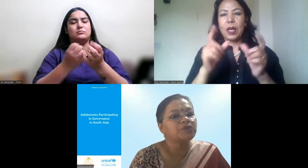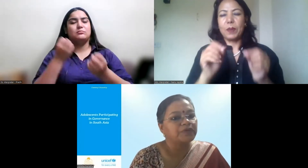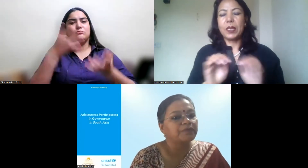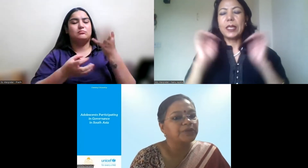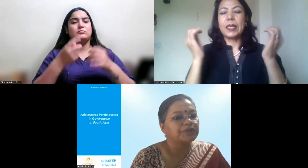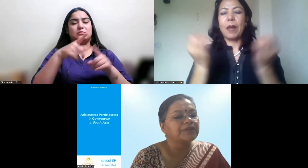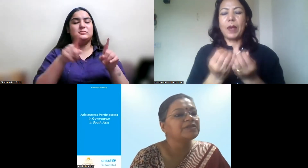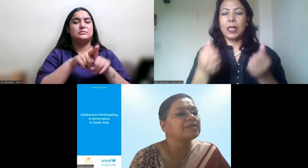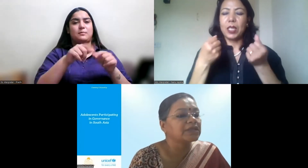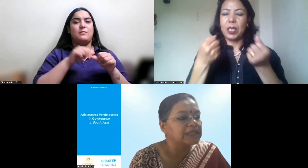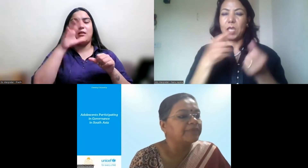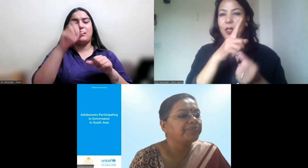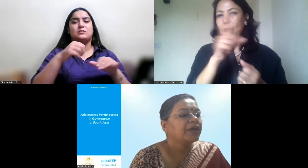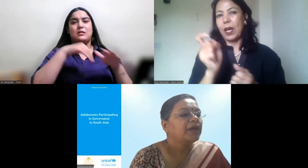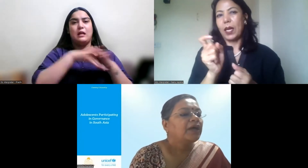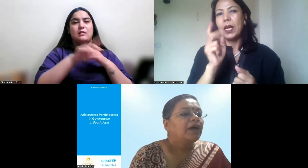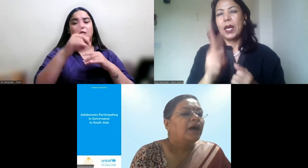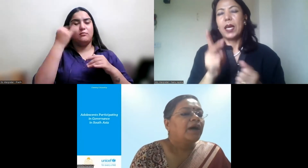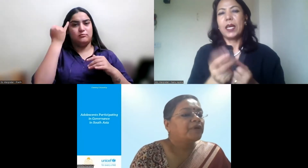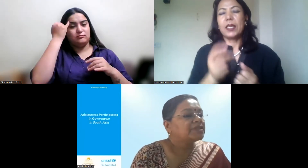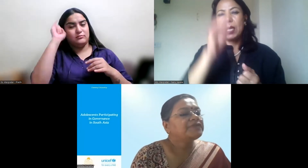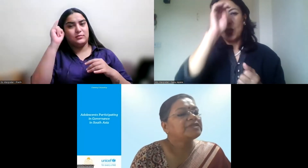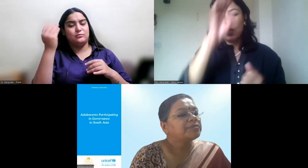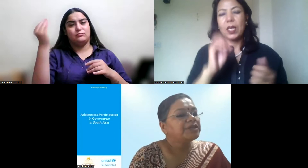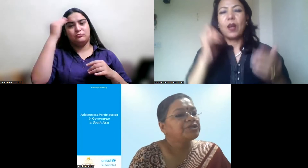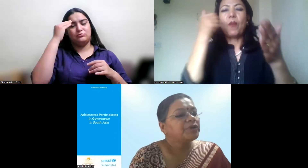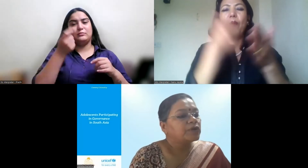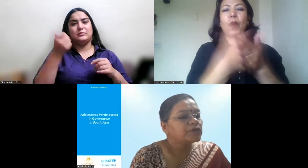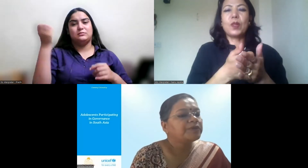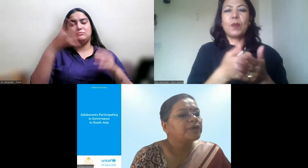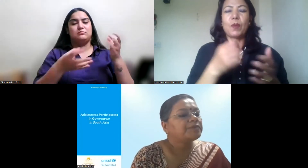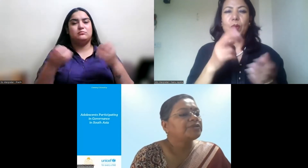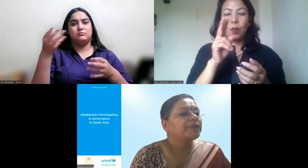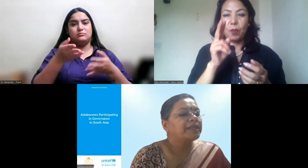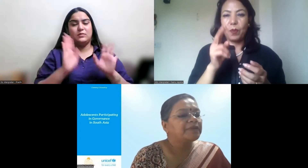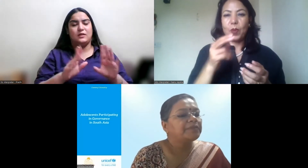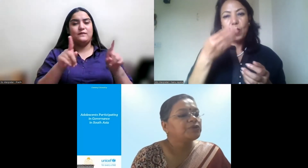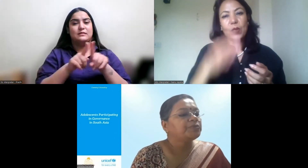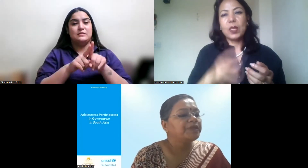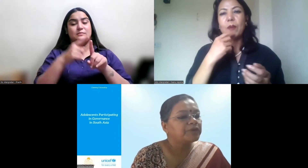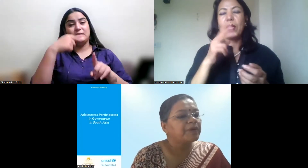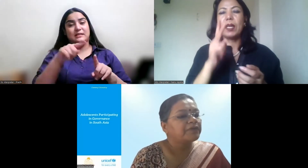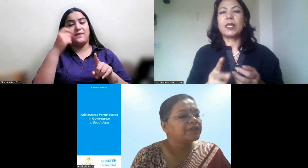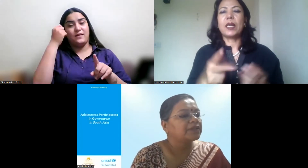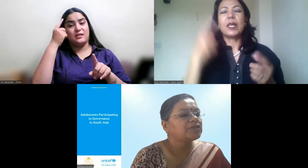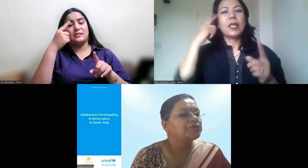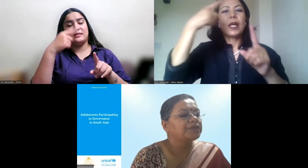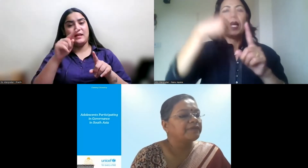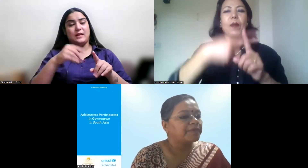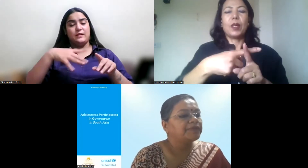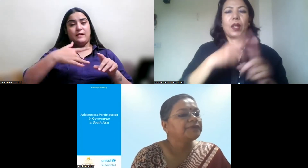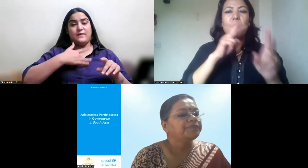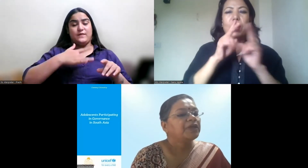access to information. This is a key. Positive discrimination may also be adopted to help them to be on par with others